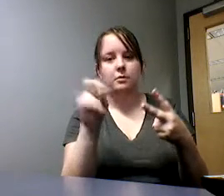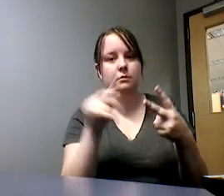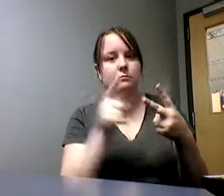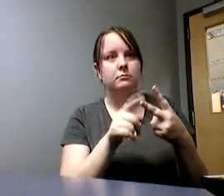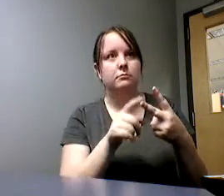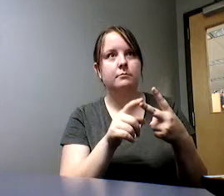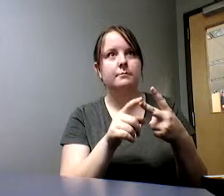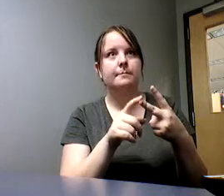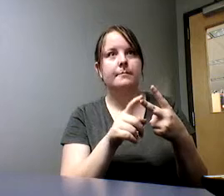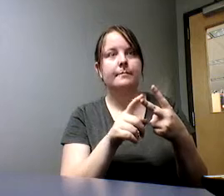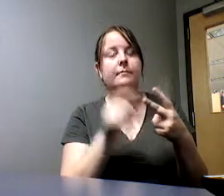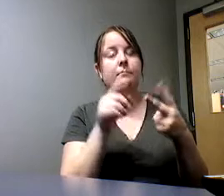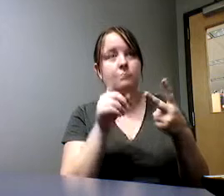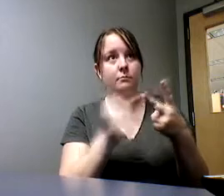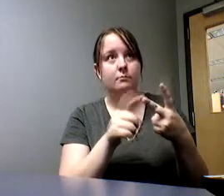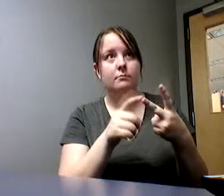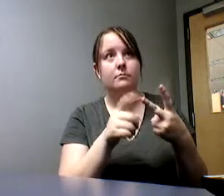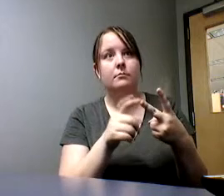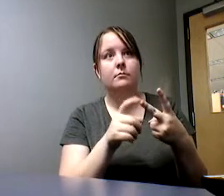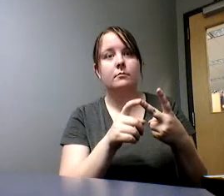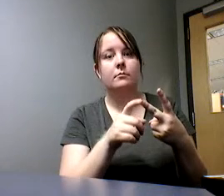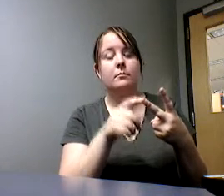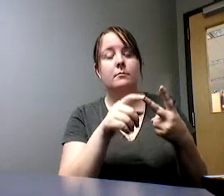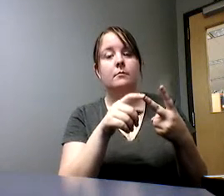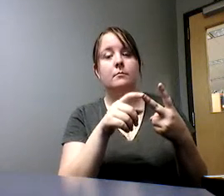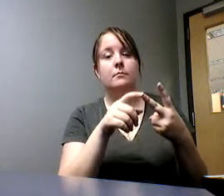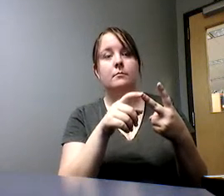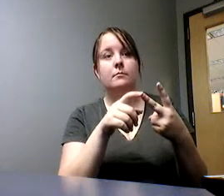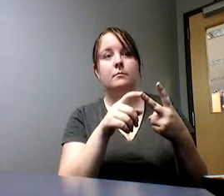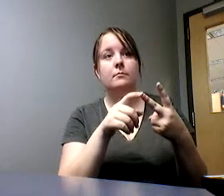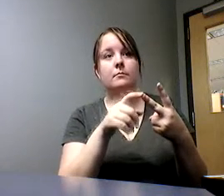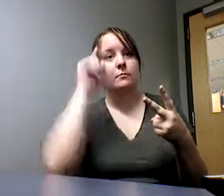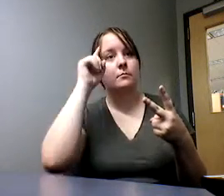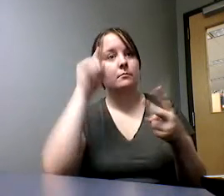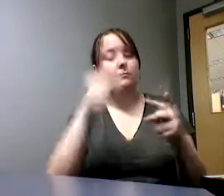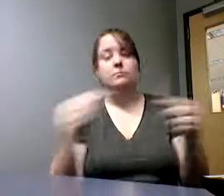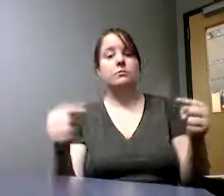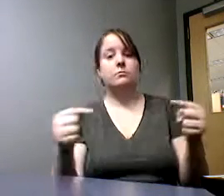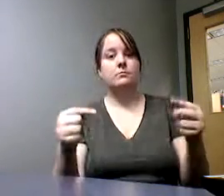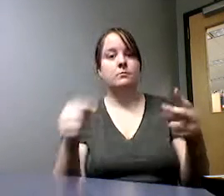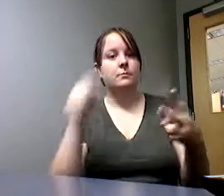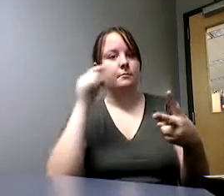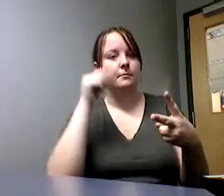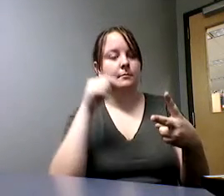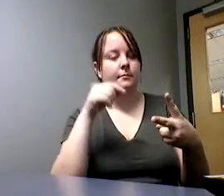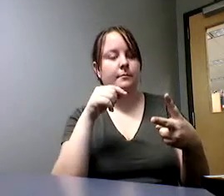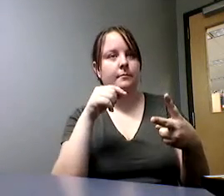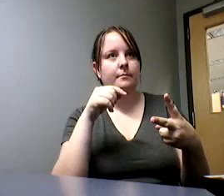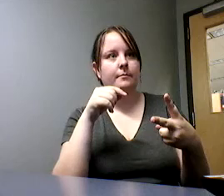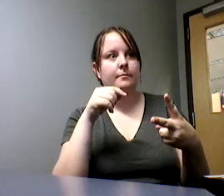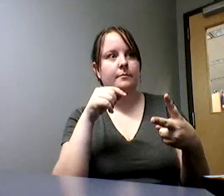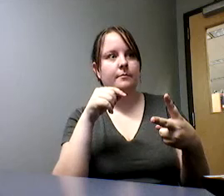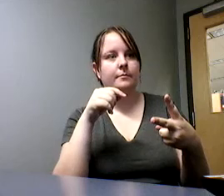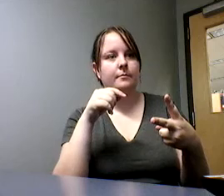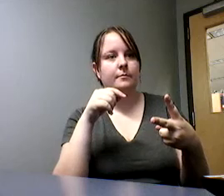form. Condensation is just the opposite, where you take water that is in the gaseous form and convert that into water